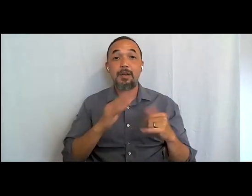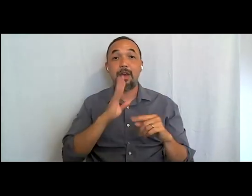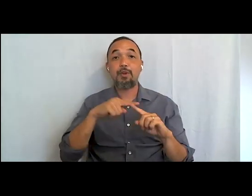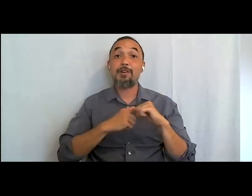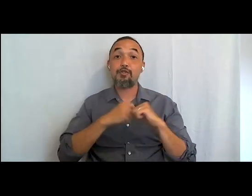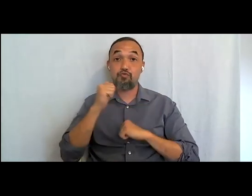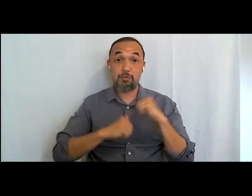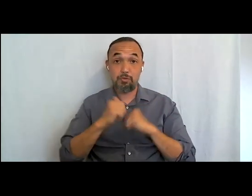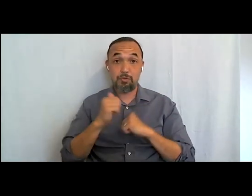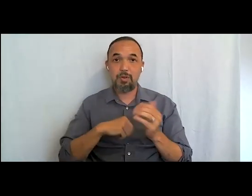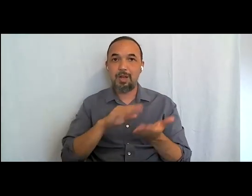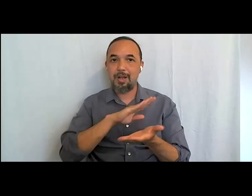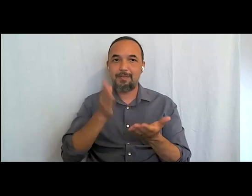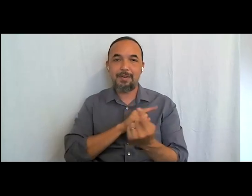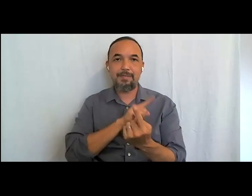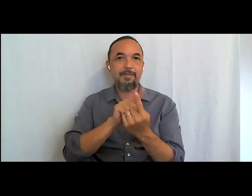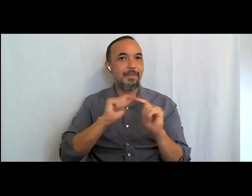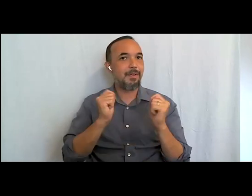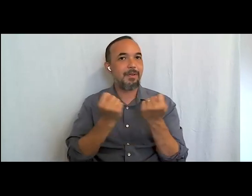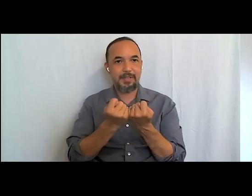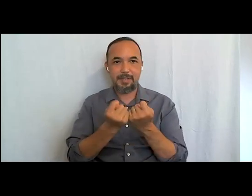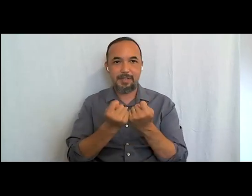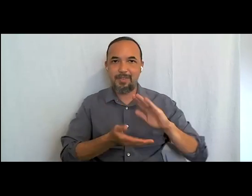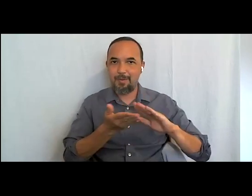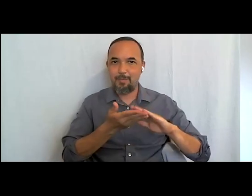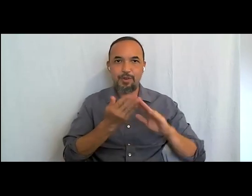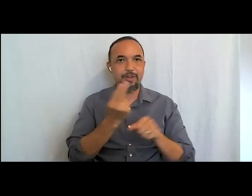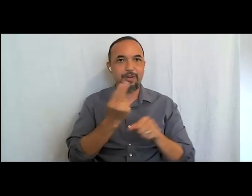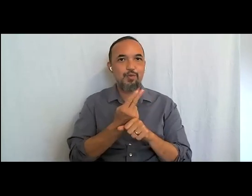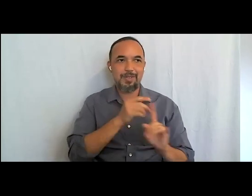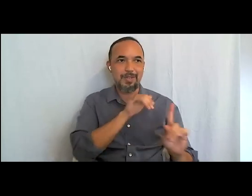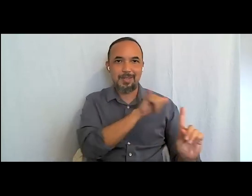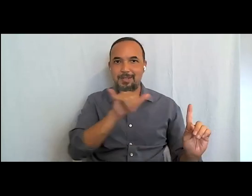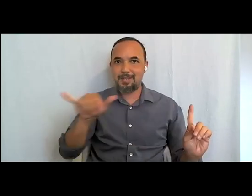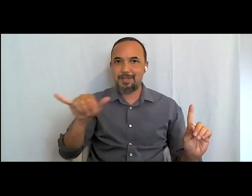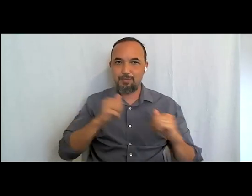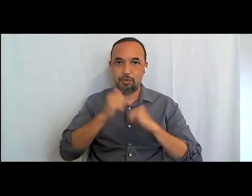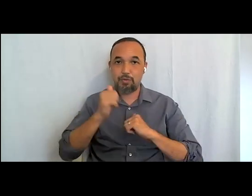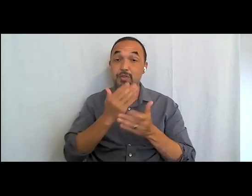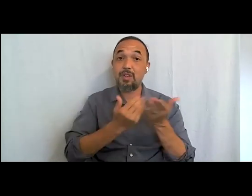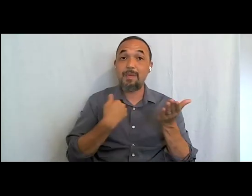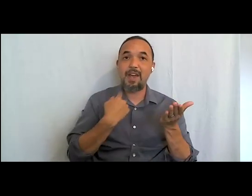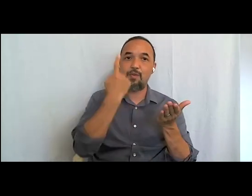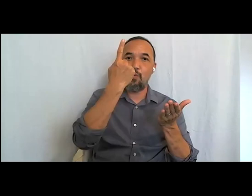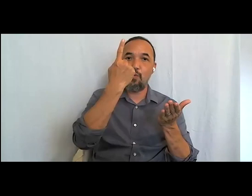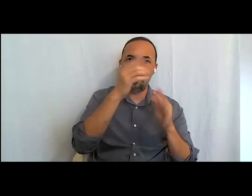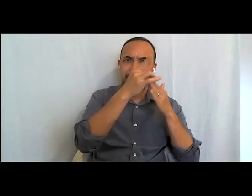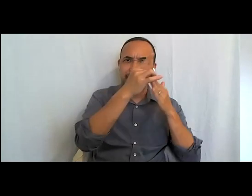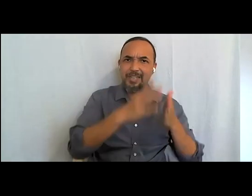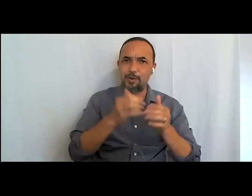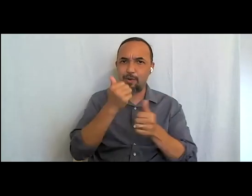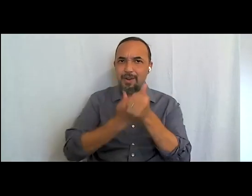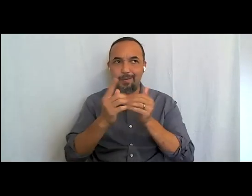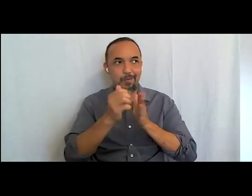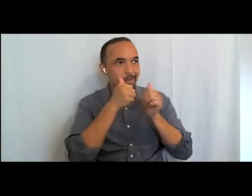team that operated with the same structure. I've met teams that had one central figure and everybody sort of followed what they did and they